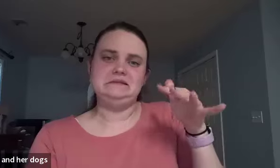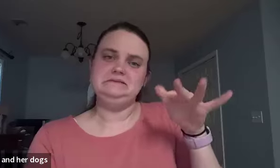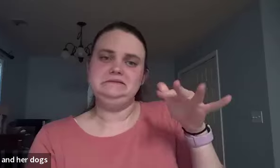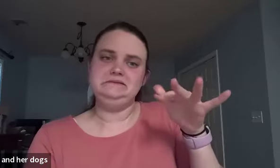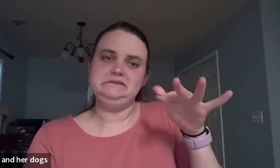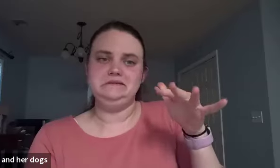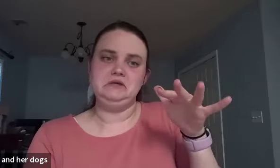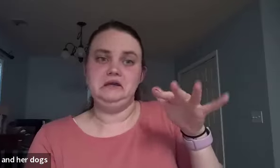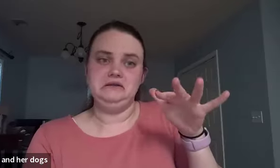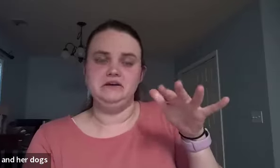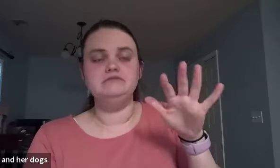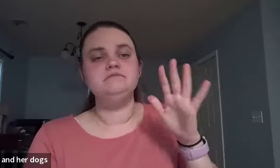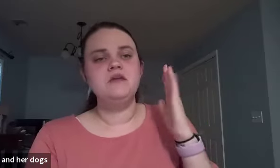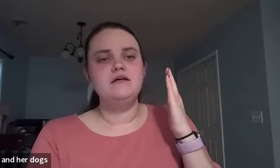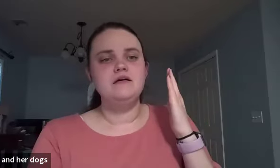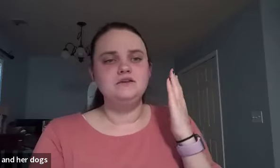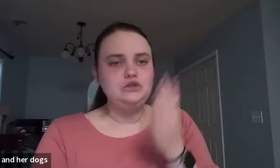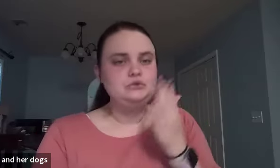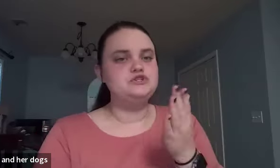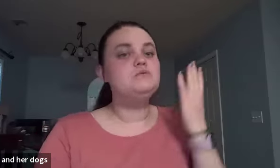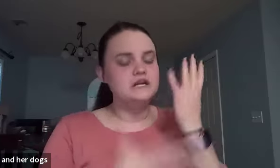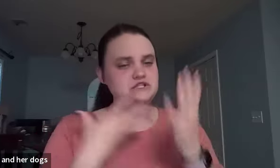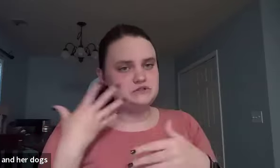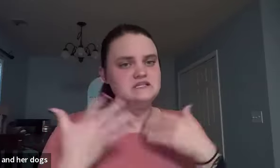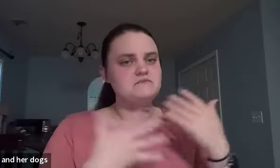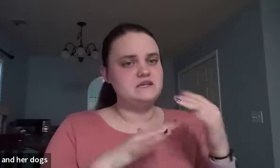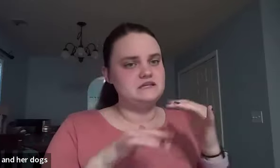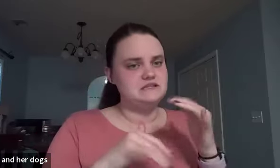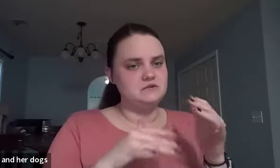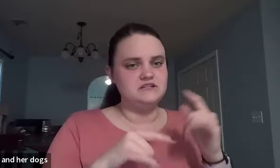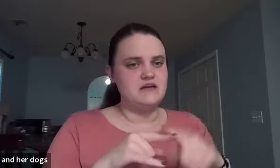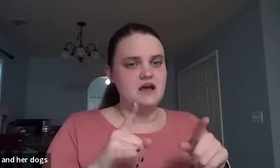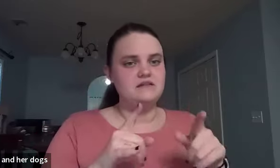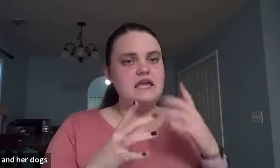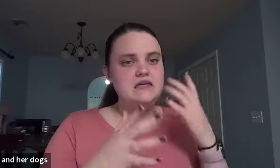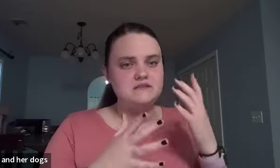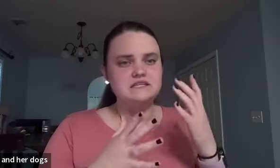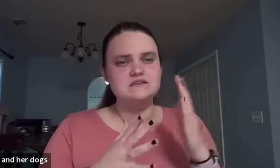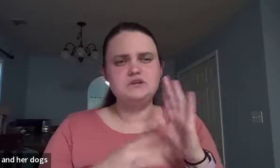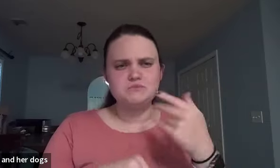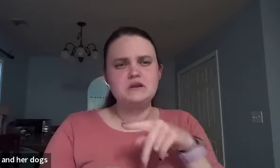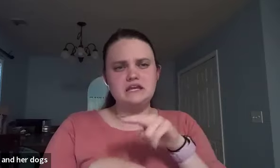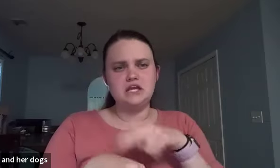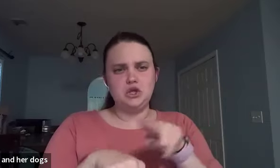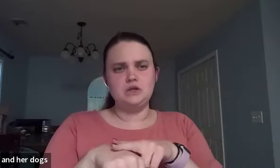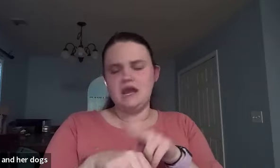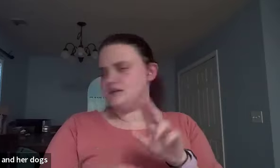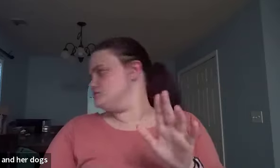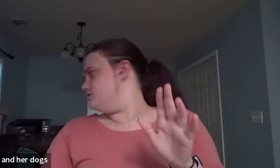like, kind of. You do want to do something similar to that in the sense of what's more like your